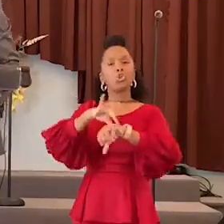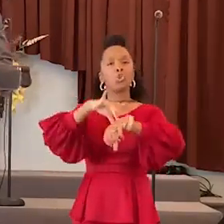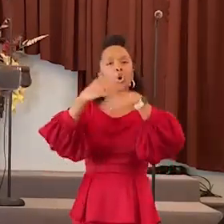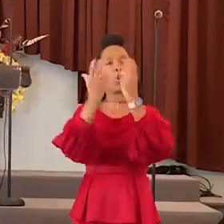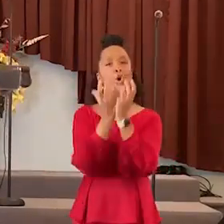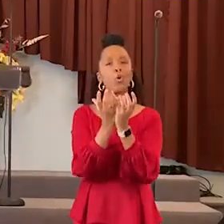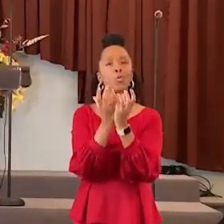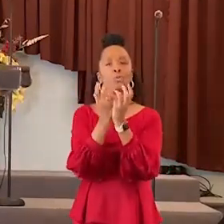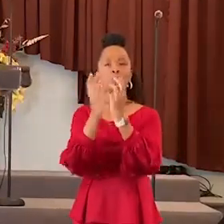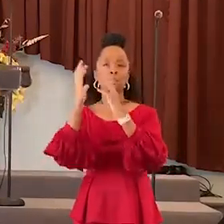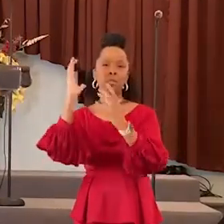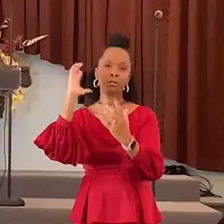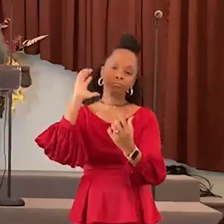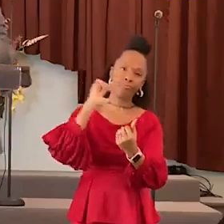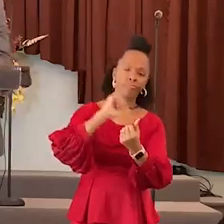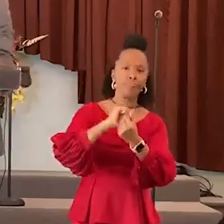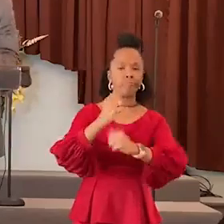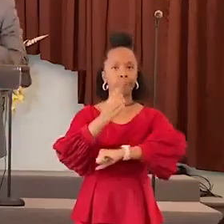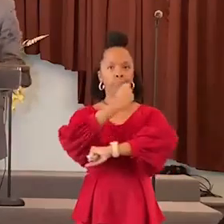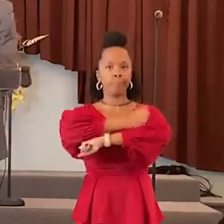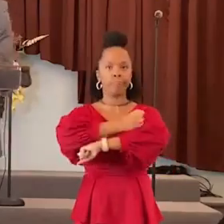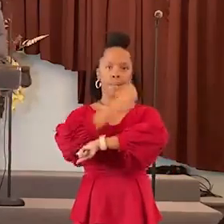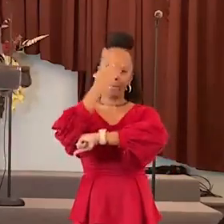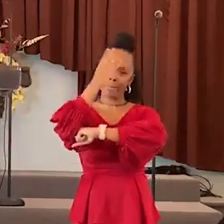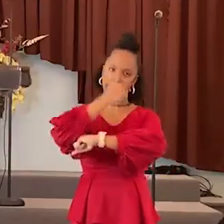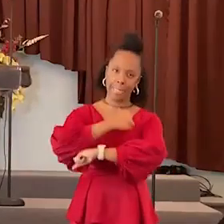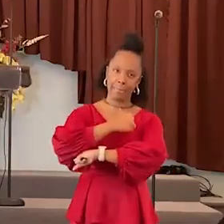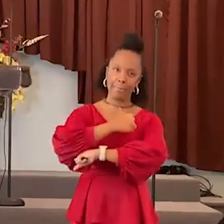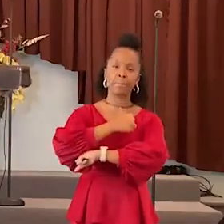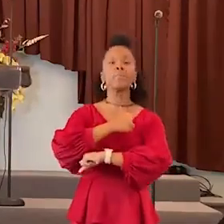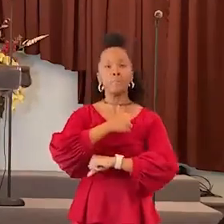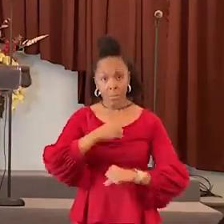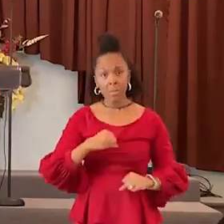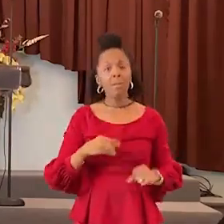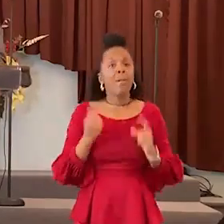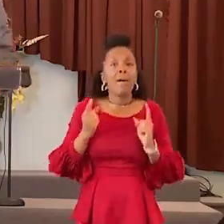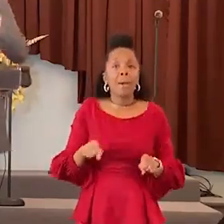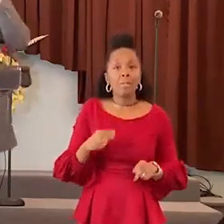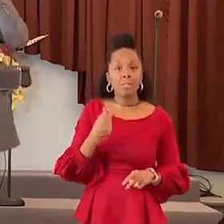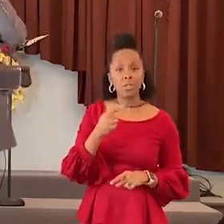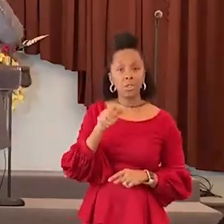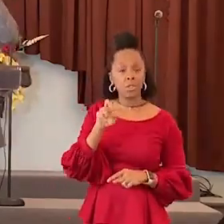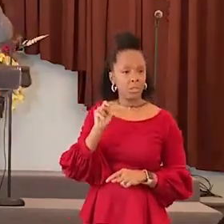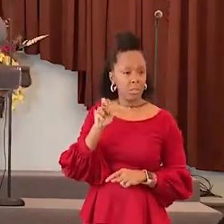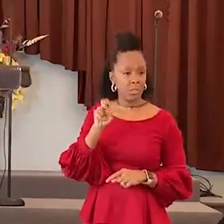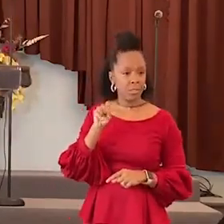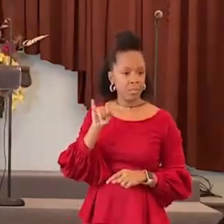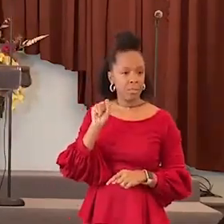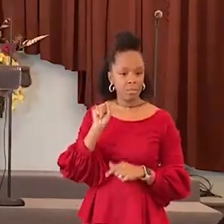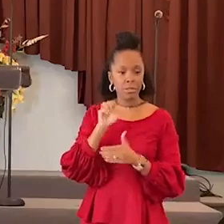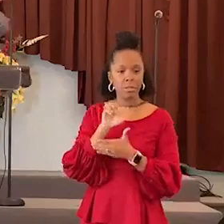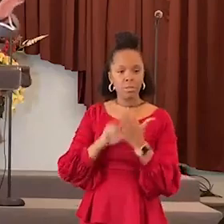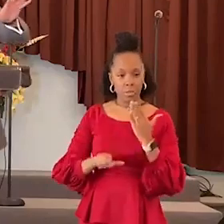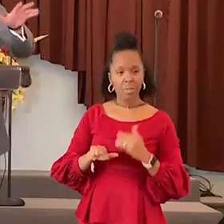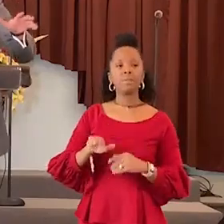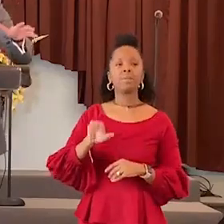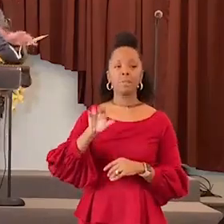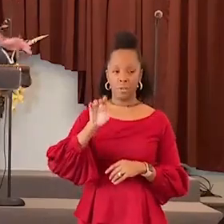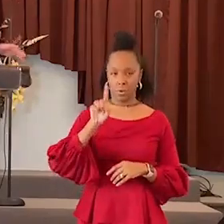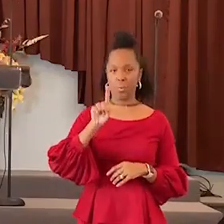of Genesis chapter 1 said the Spirit of the Lord moved. I like in the Greek, that move means